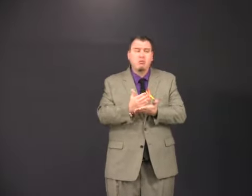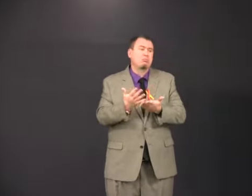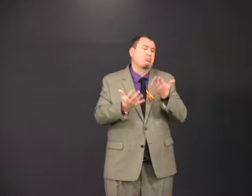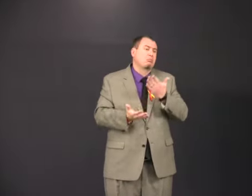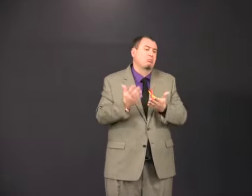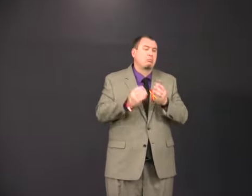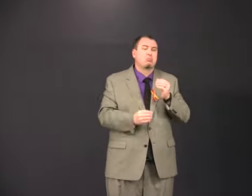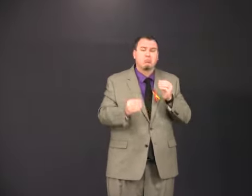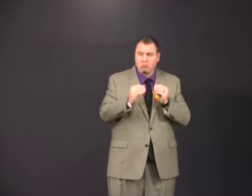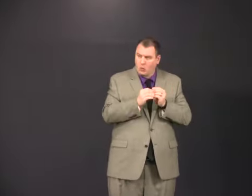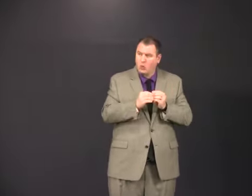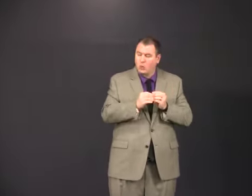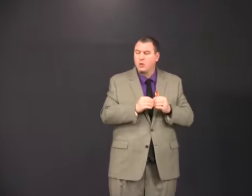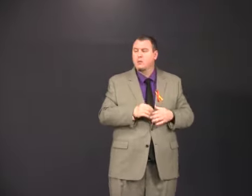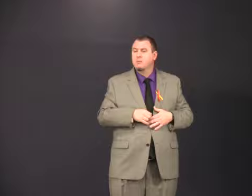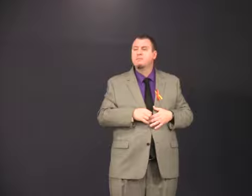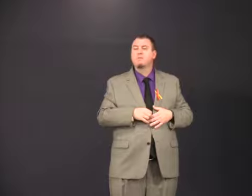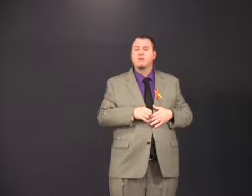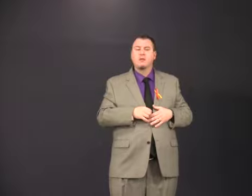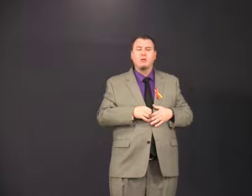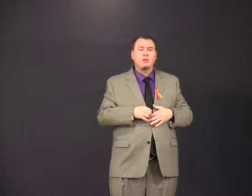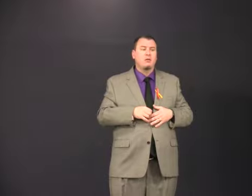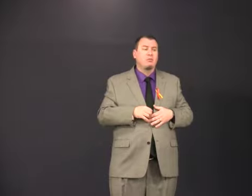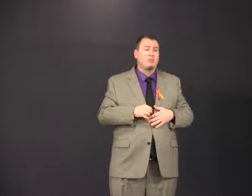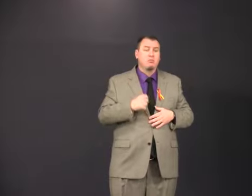make several stops, then maybe longer than that.